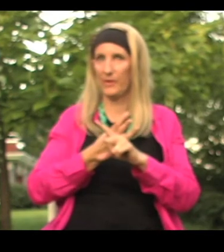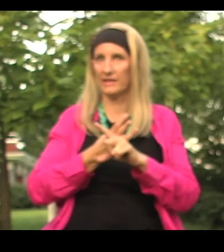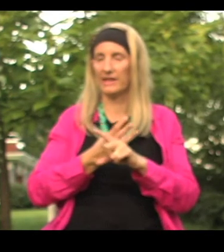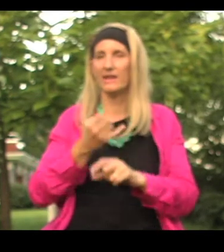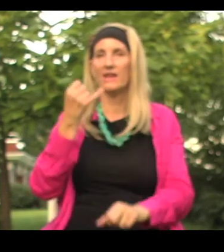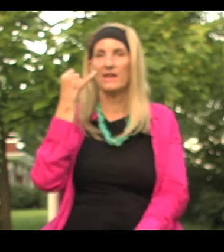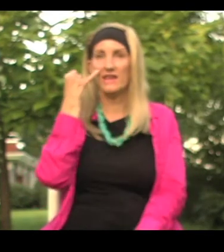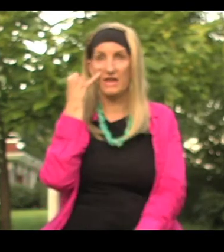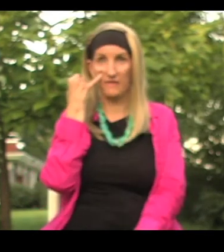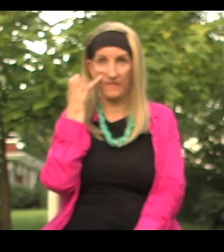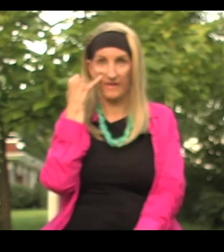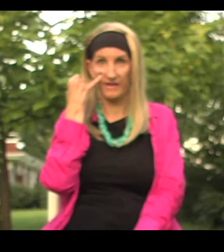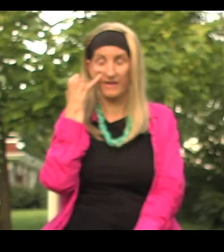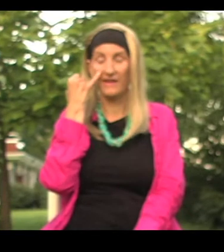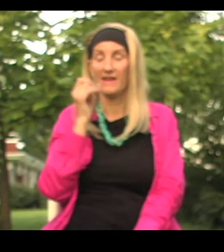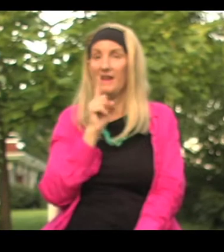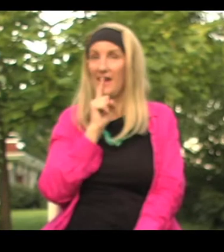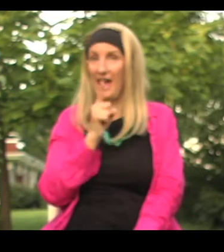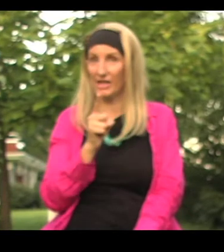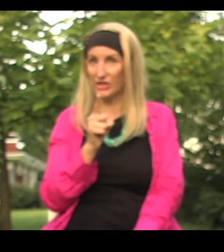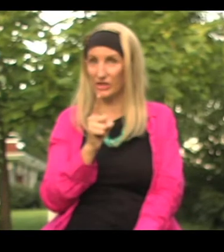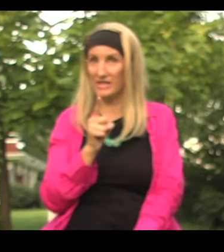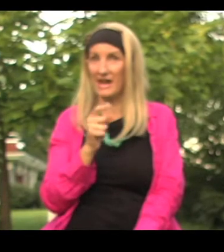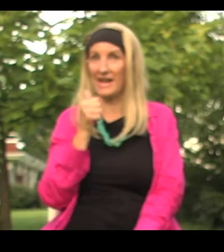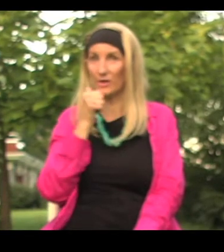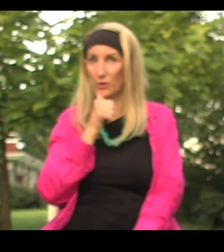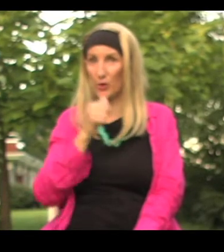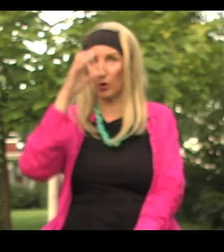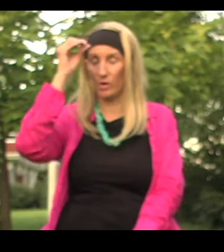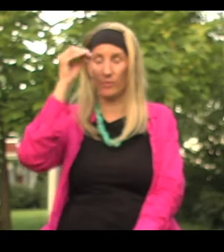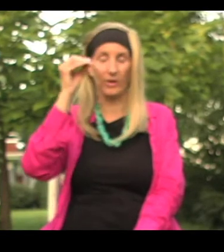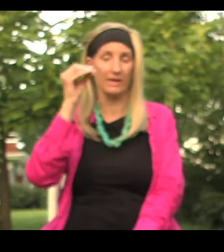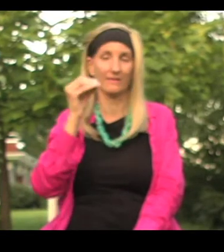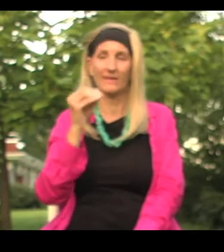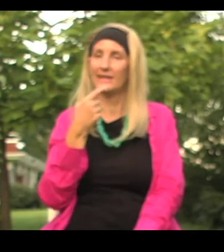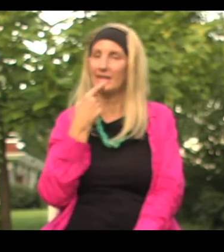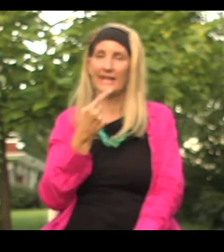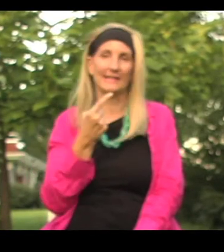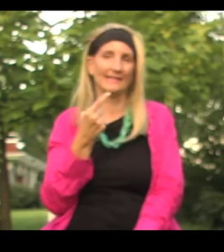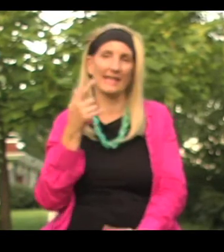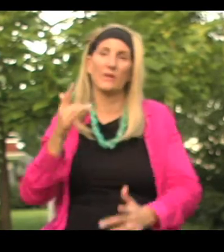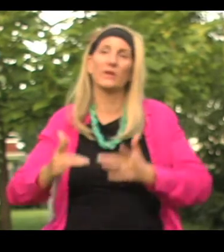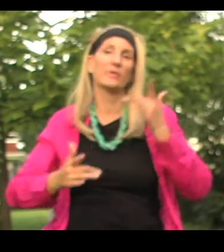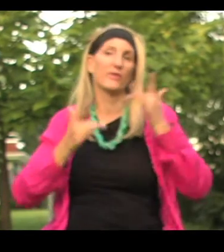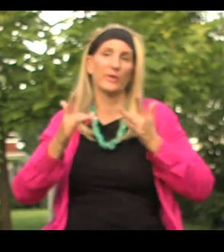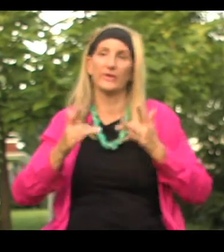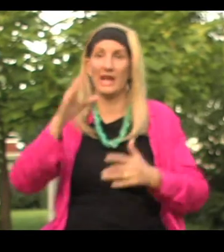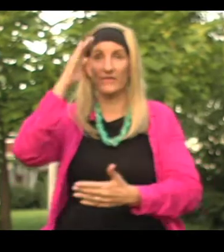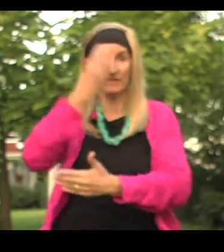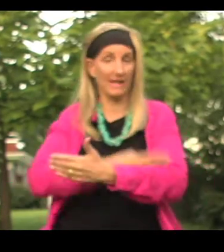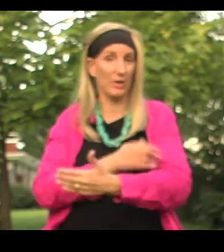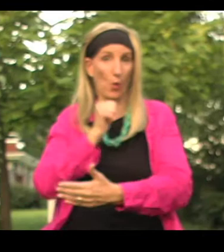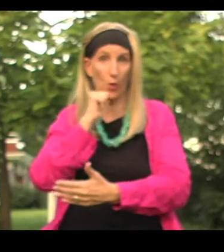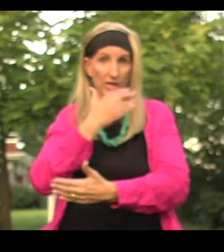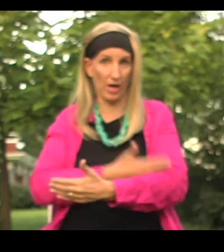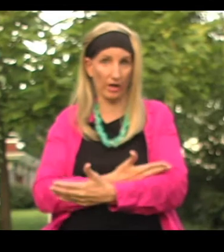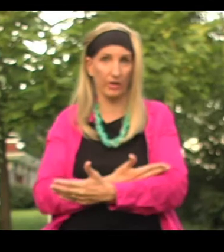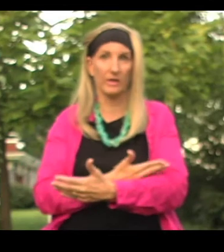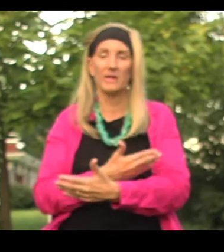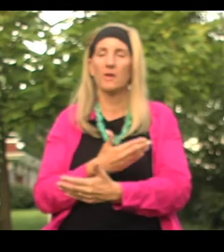pregnant, if actually I had a girl or a boy. And like I said, I would have been thrilled to have a son or a daughter, but